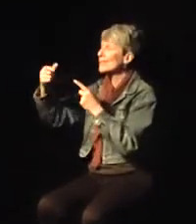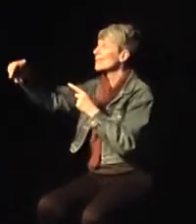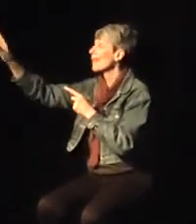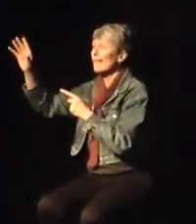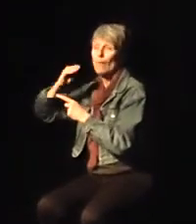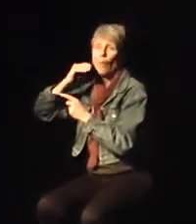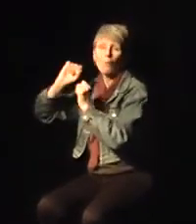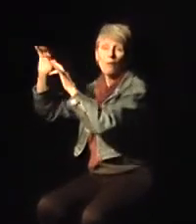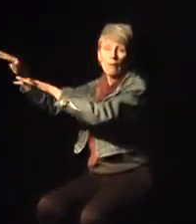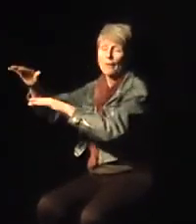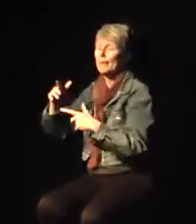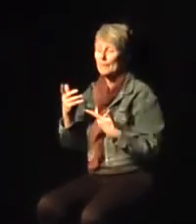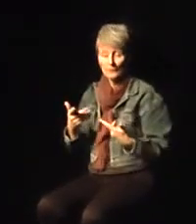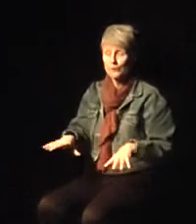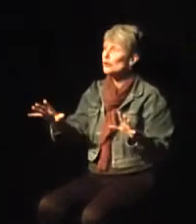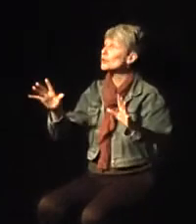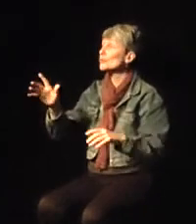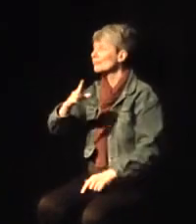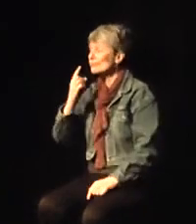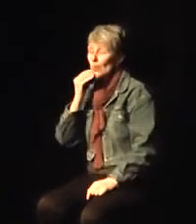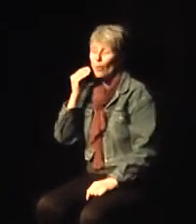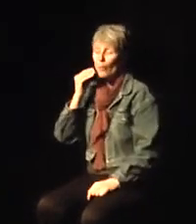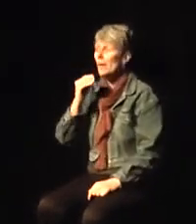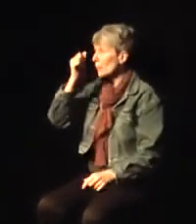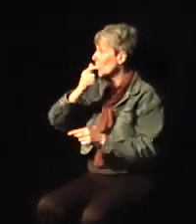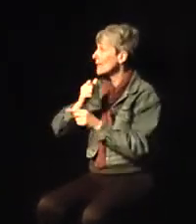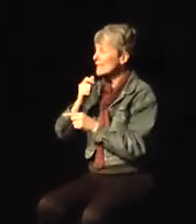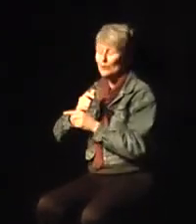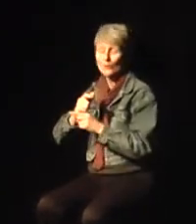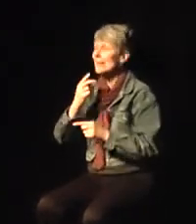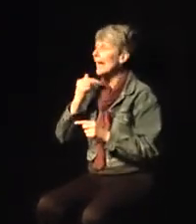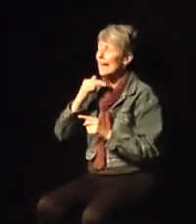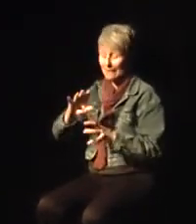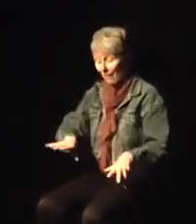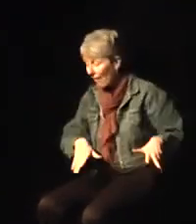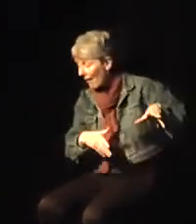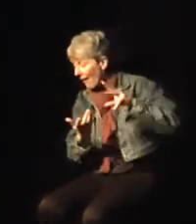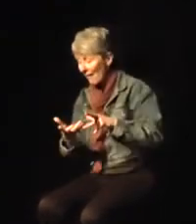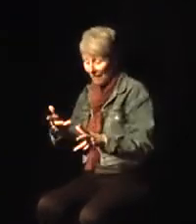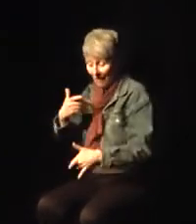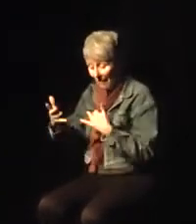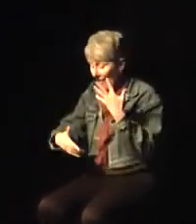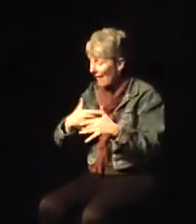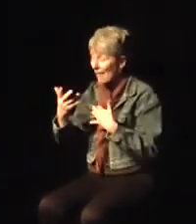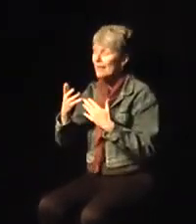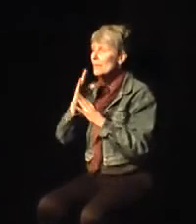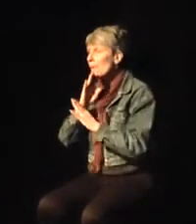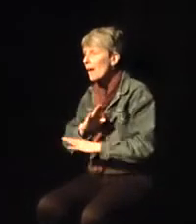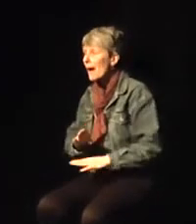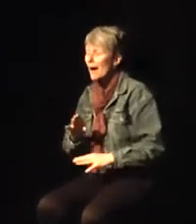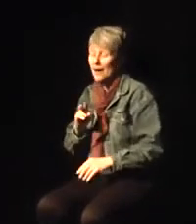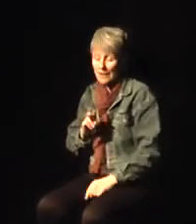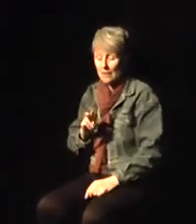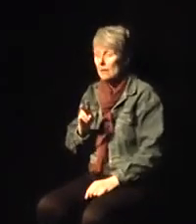and I go home. My brother and sister are looking at their candy, pouring it on the floor. I'm very quiet and sullen.